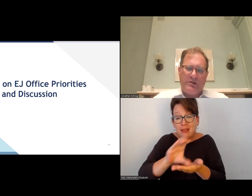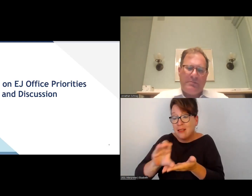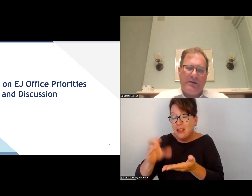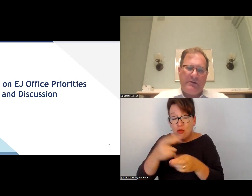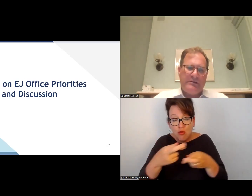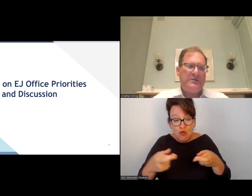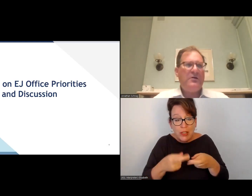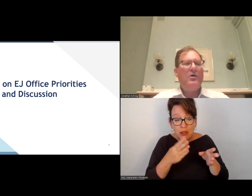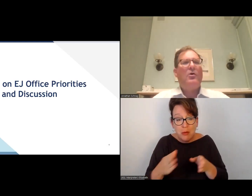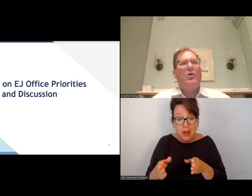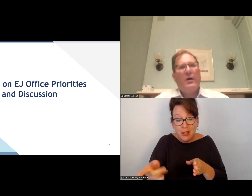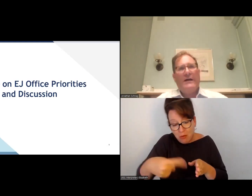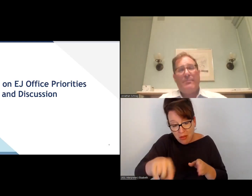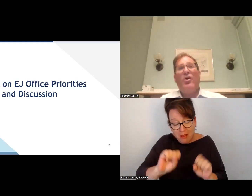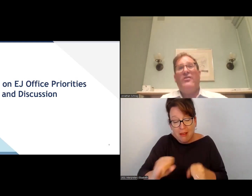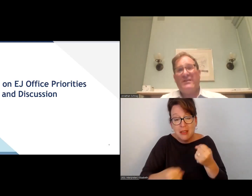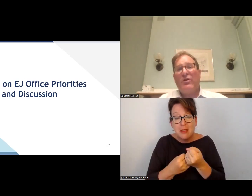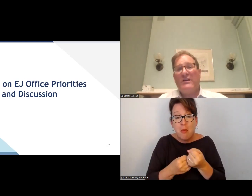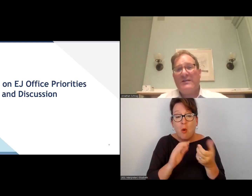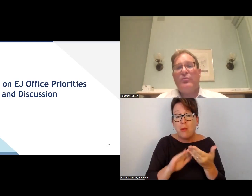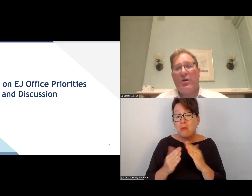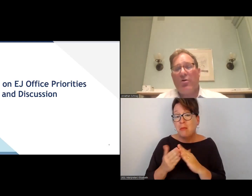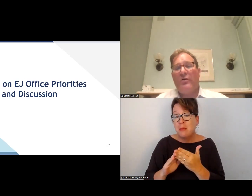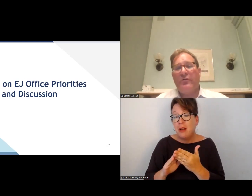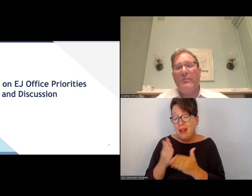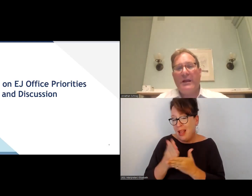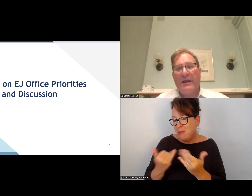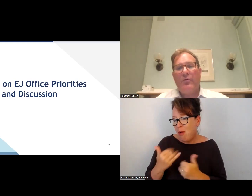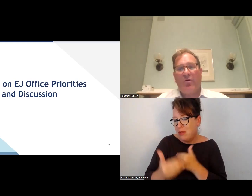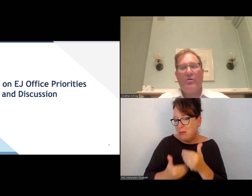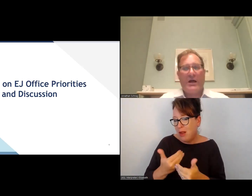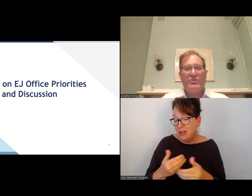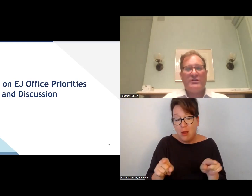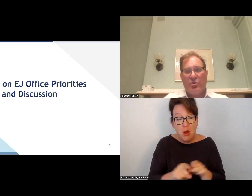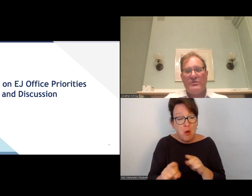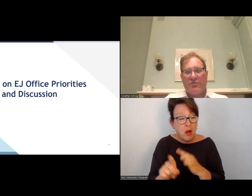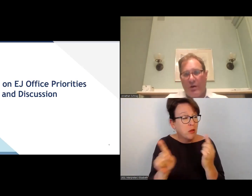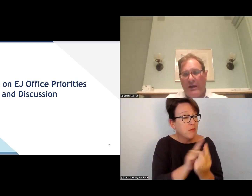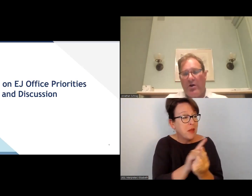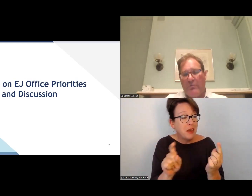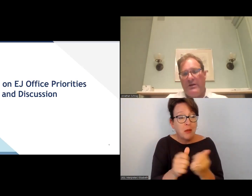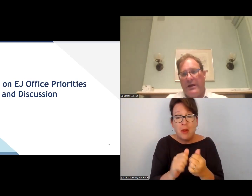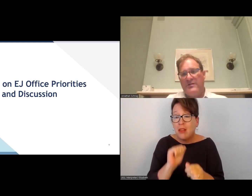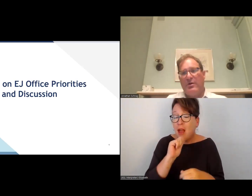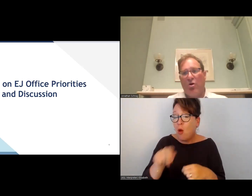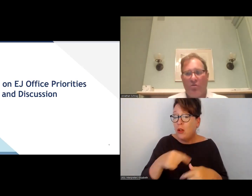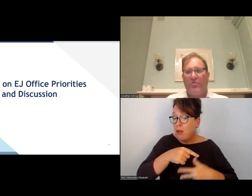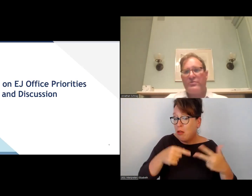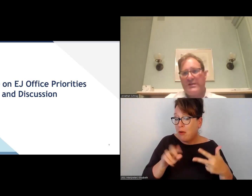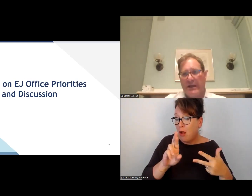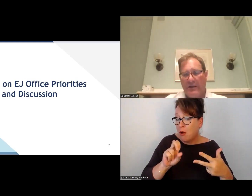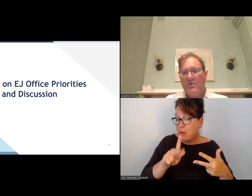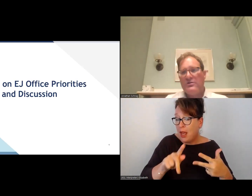support the municipalities. As a part of this process, we are also meeting with not just those 3 RPAs, but